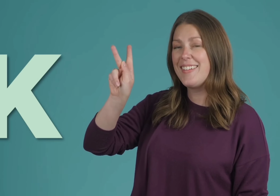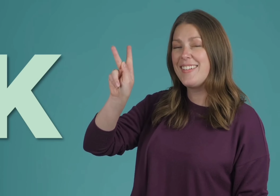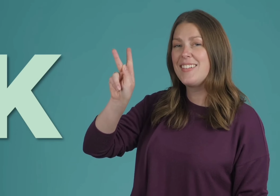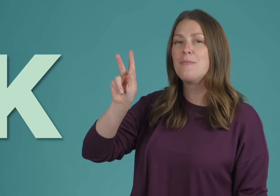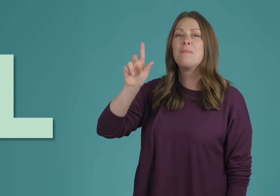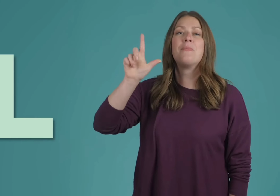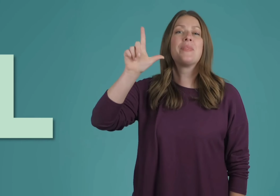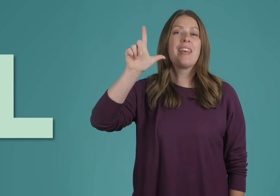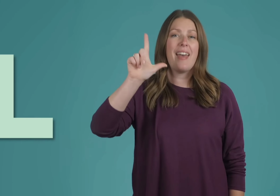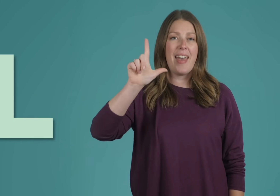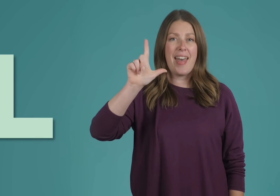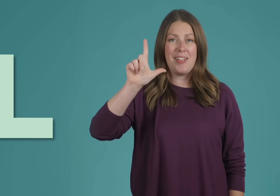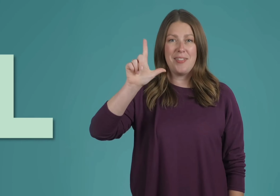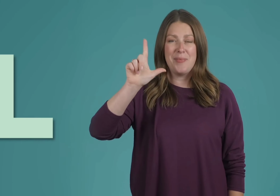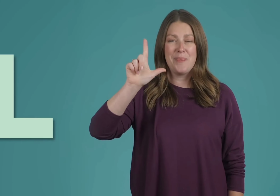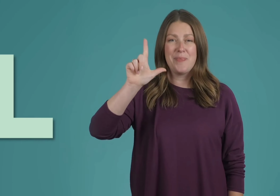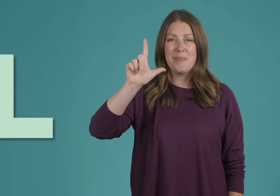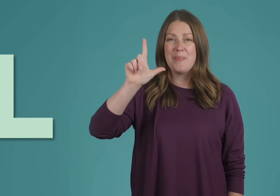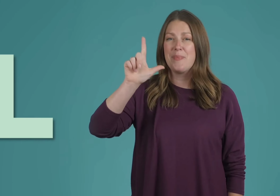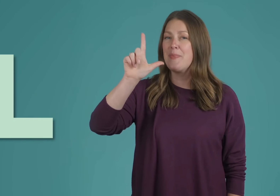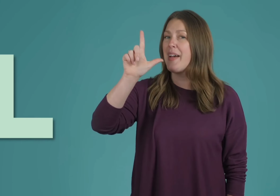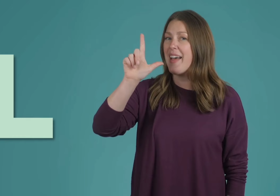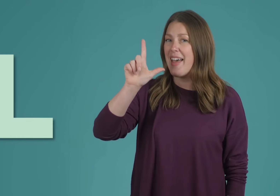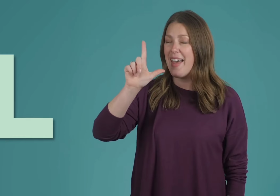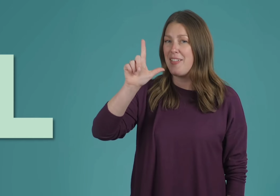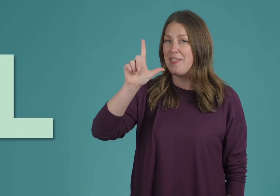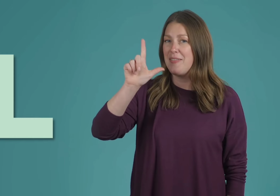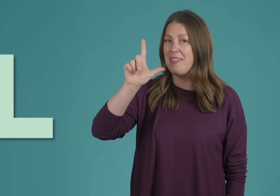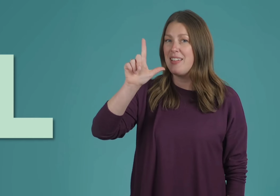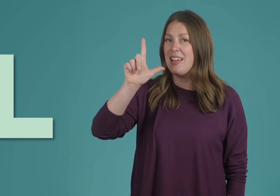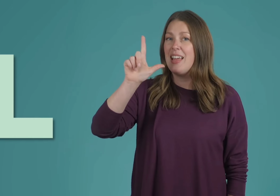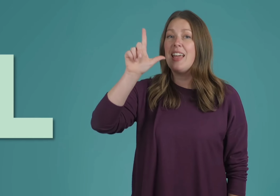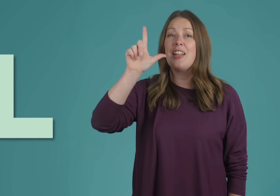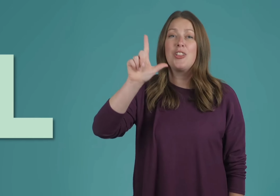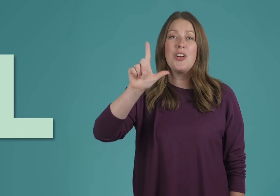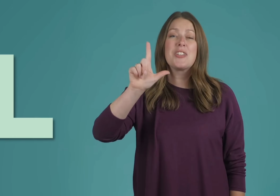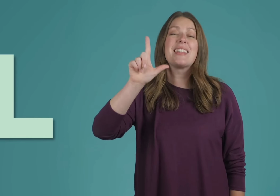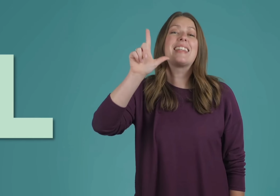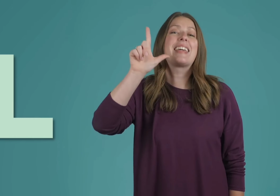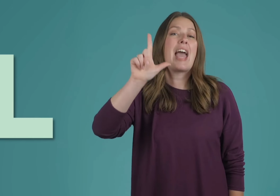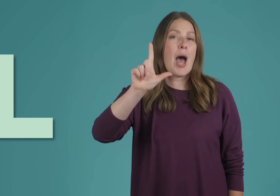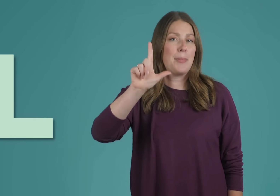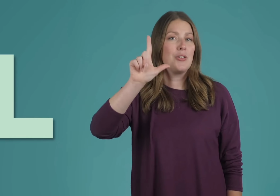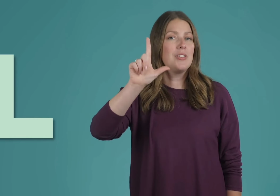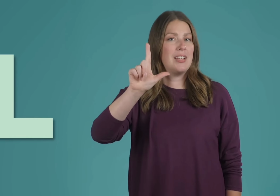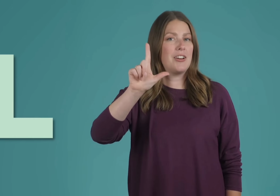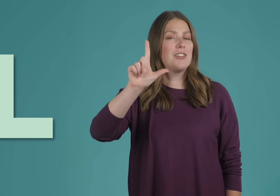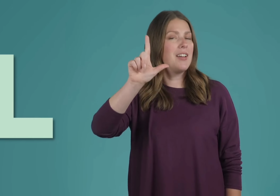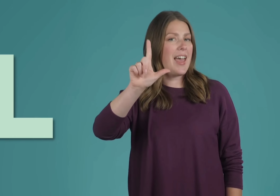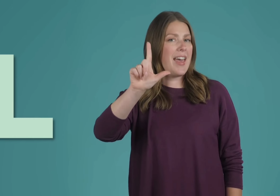K. Listen. L. Sherry bashi like L. It looks like the capital